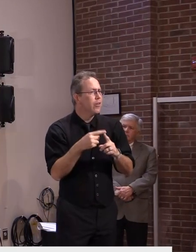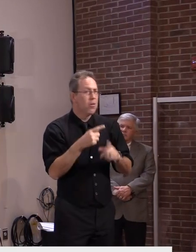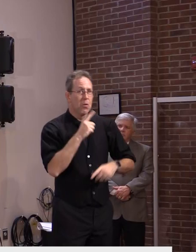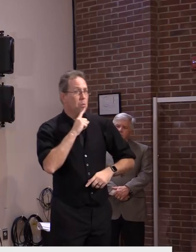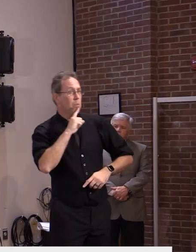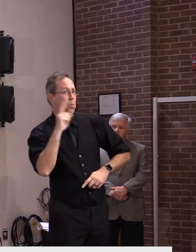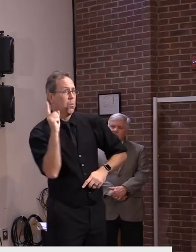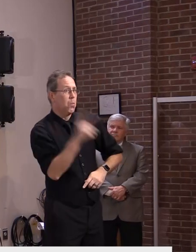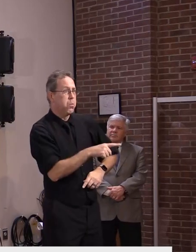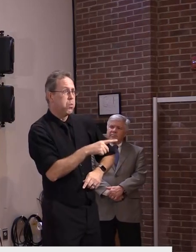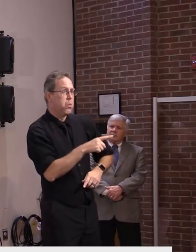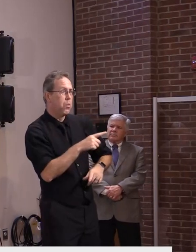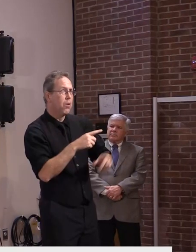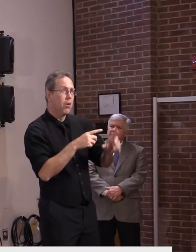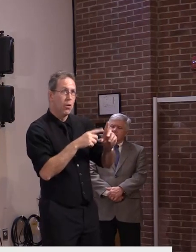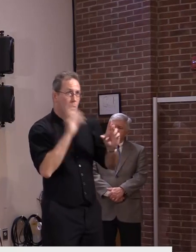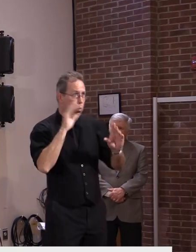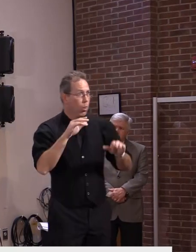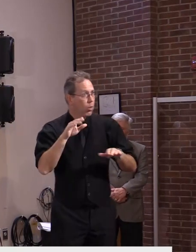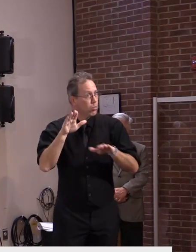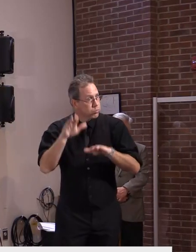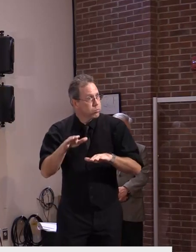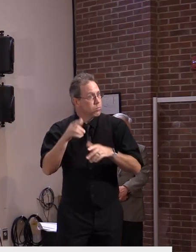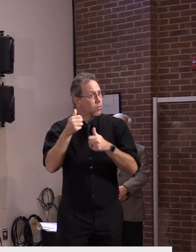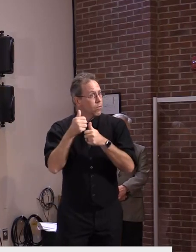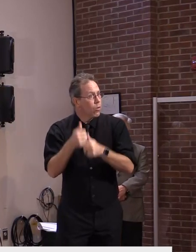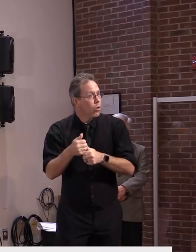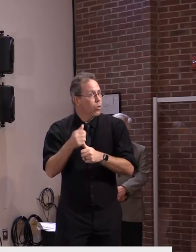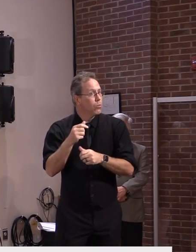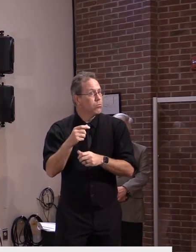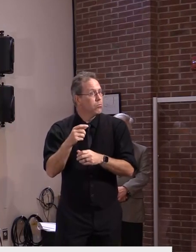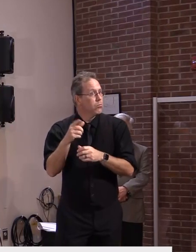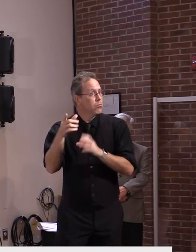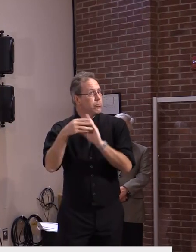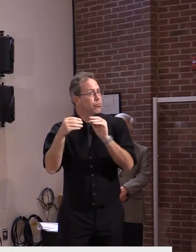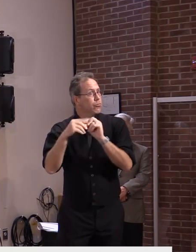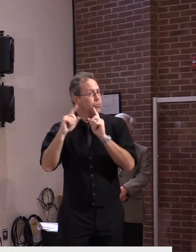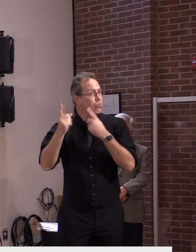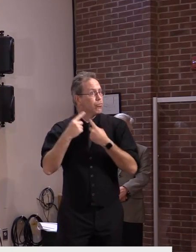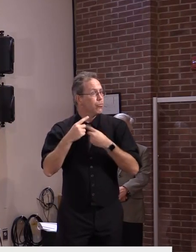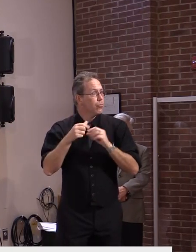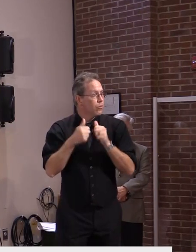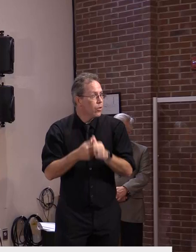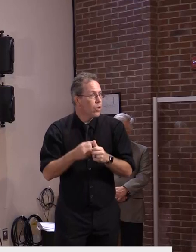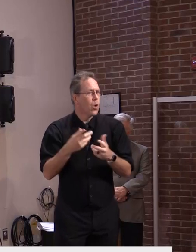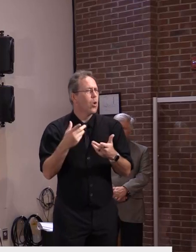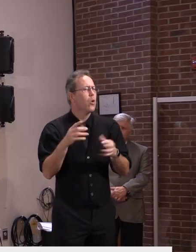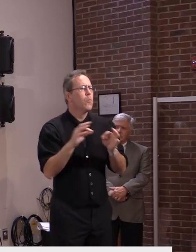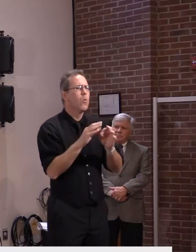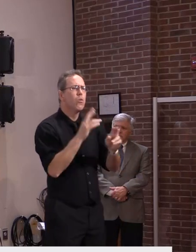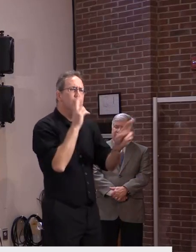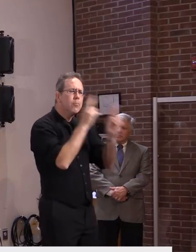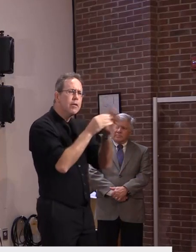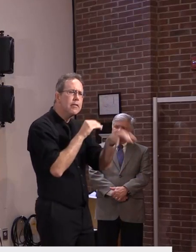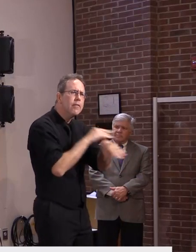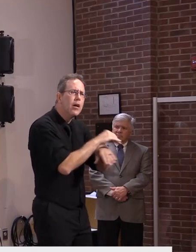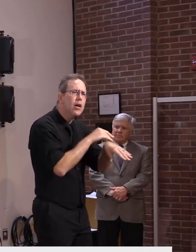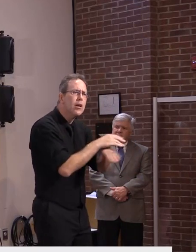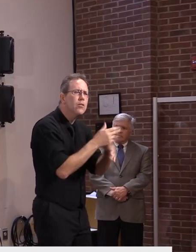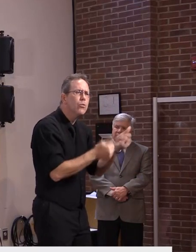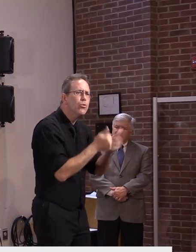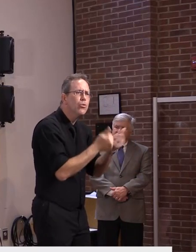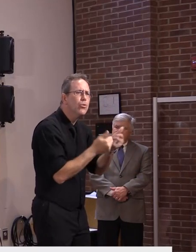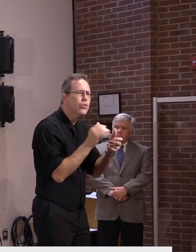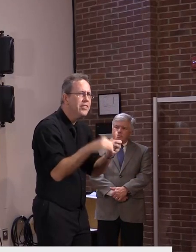been vaccinated and are of strong health beliefs that they should follow this kind of guidance, and who would not abide by